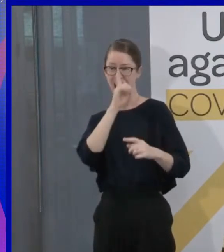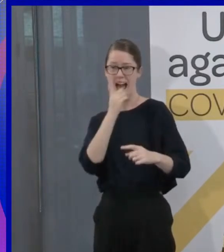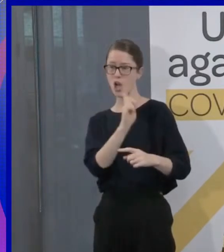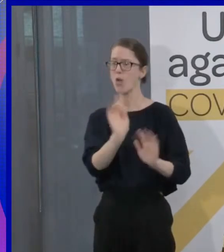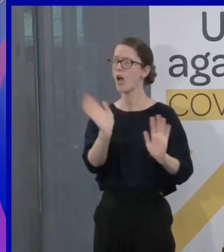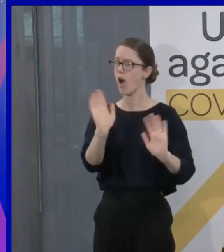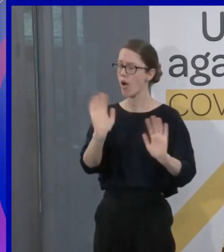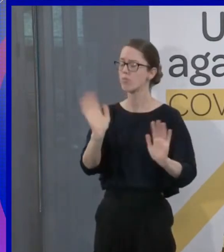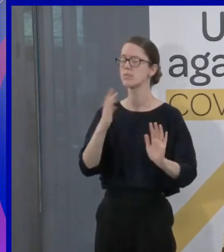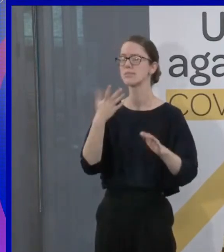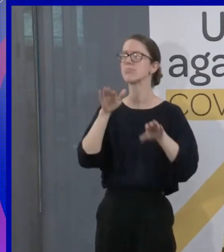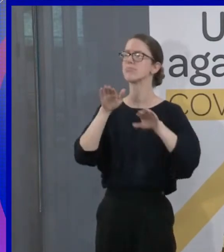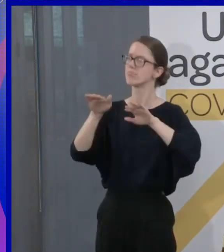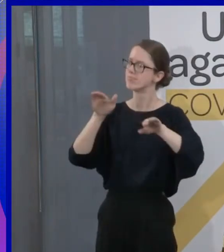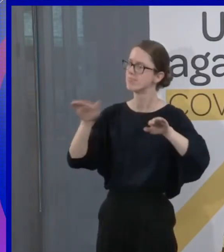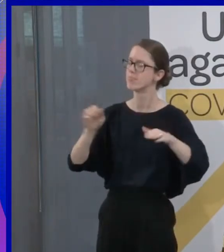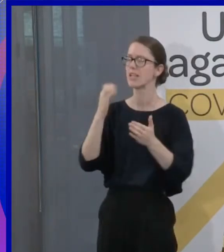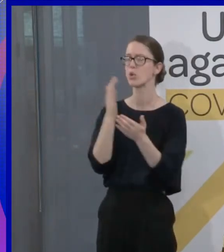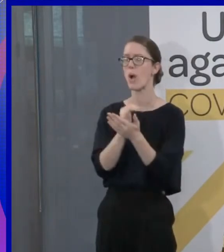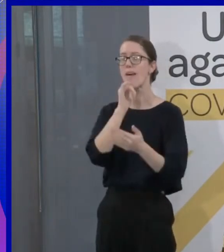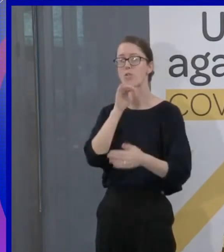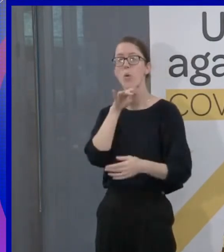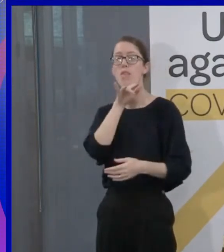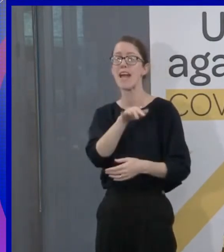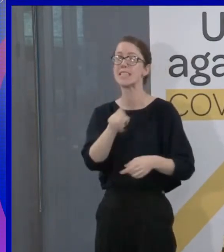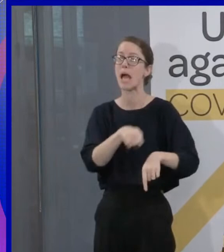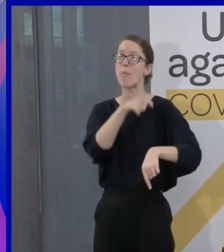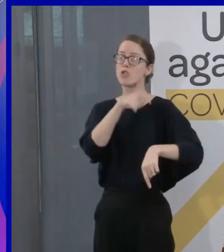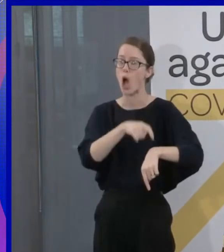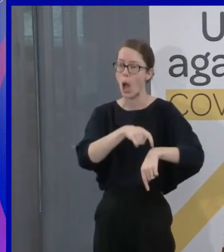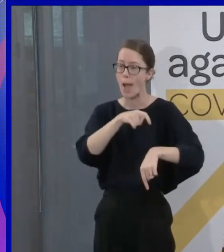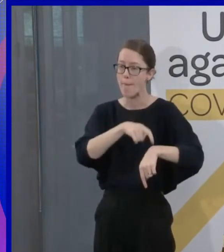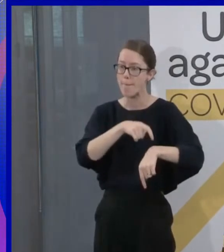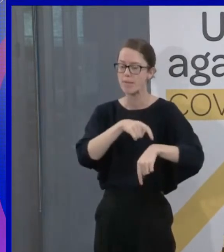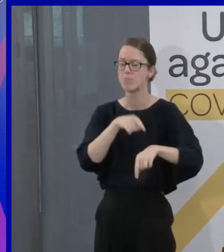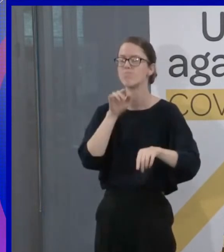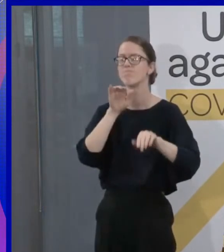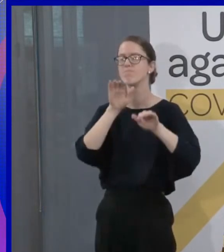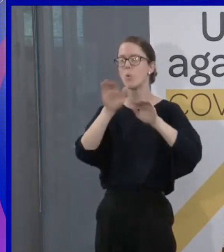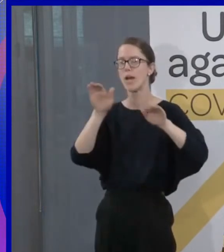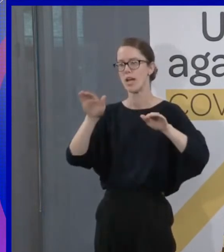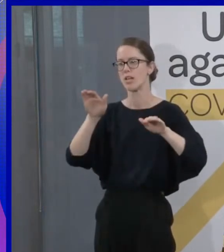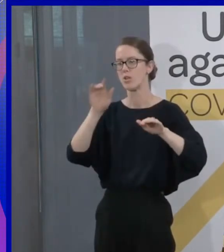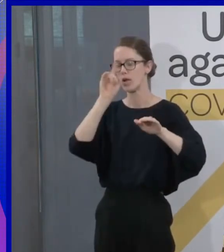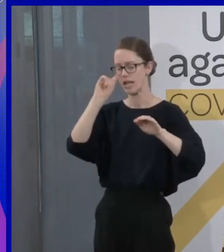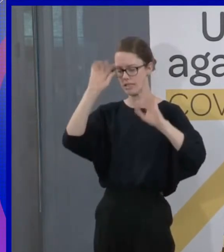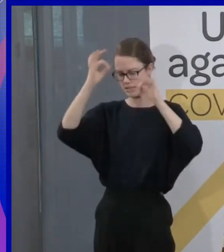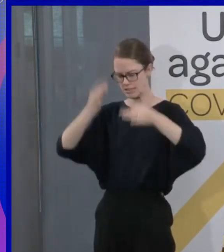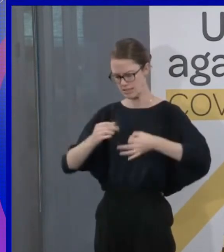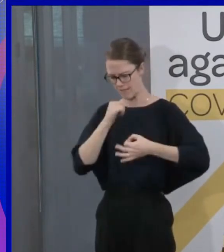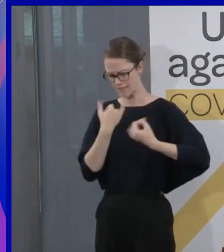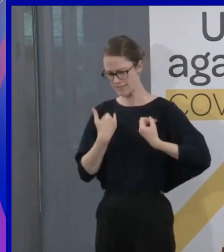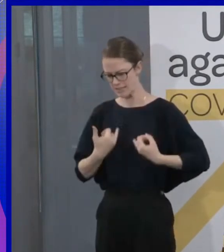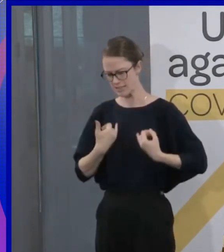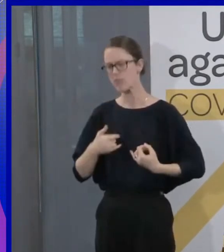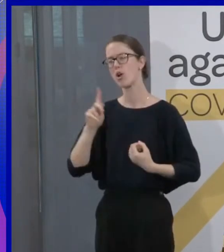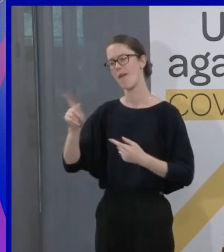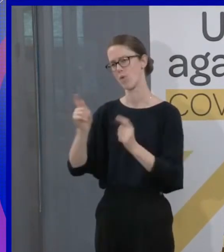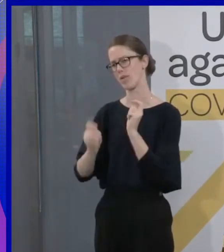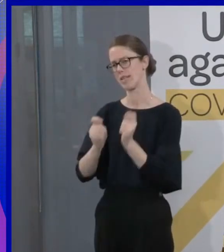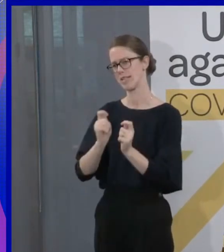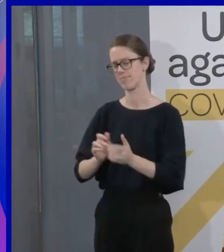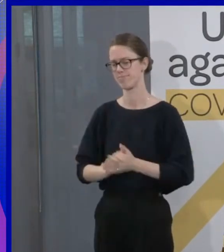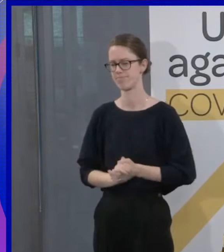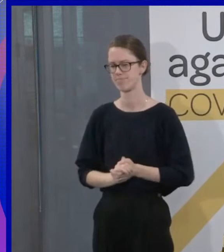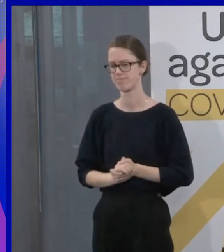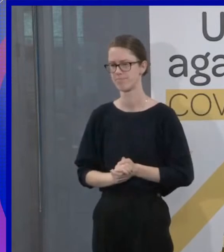a wide net and making sure that anyone who might have been in those locations is aware and to be aware of symptoms.